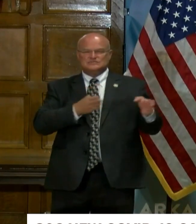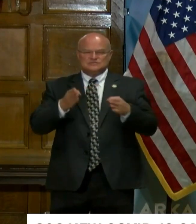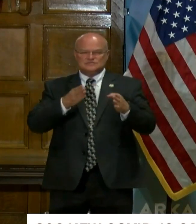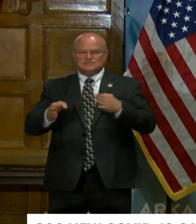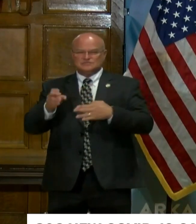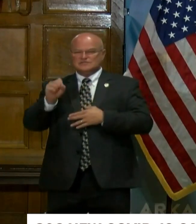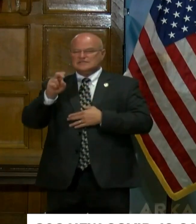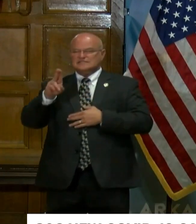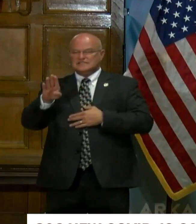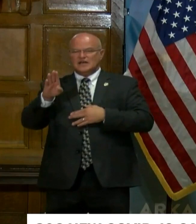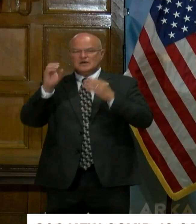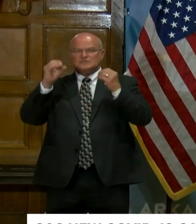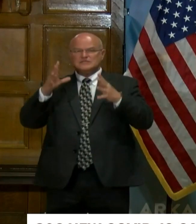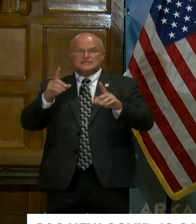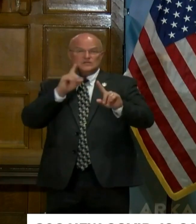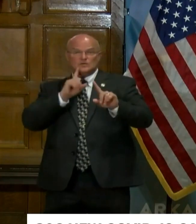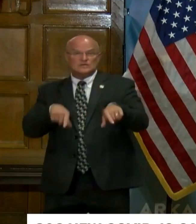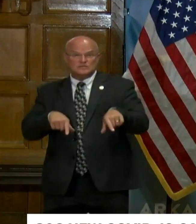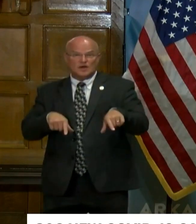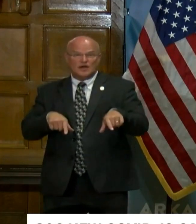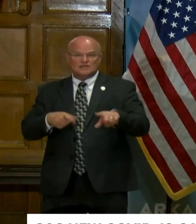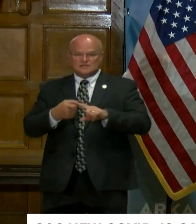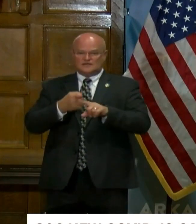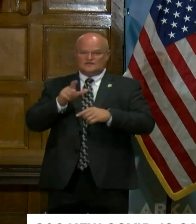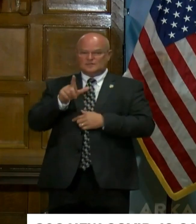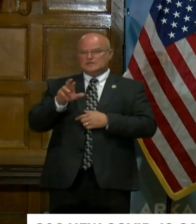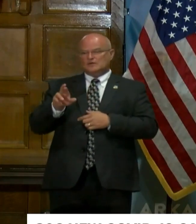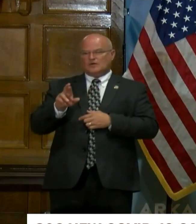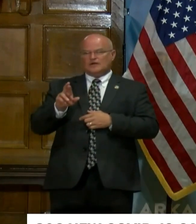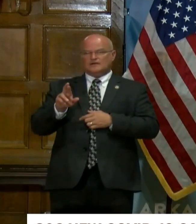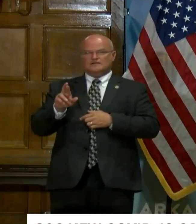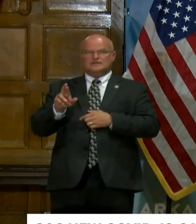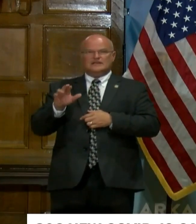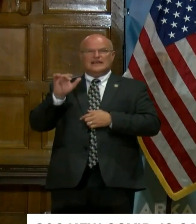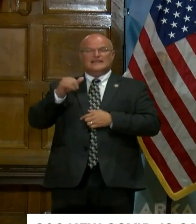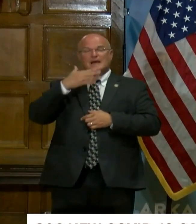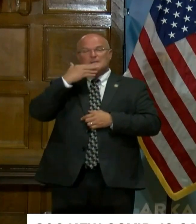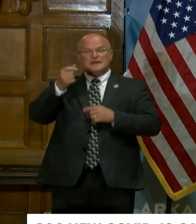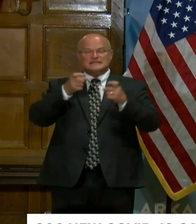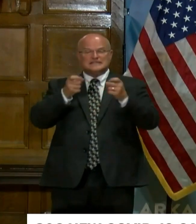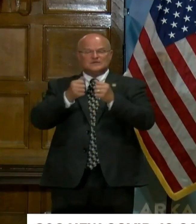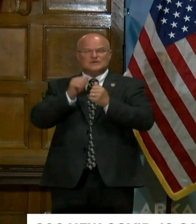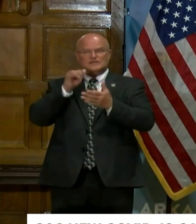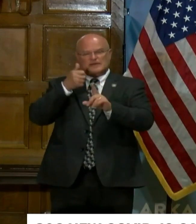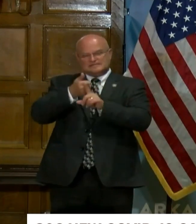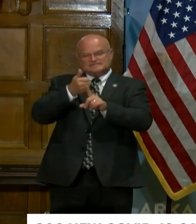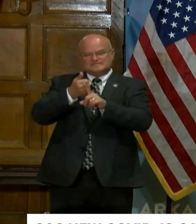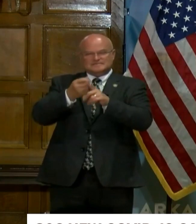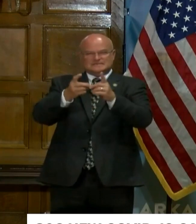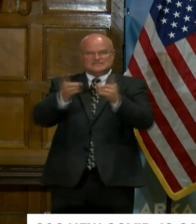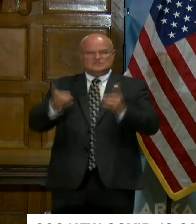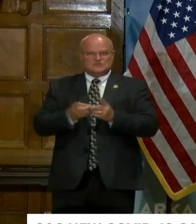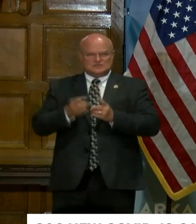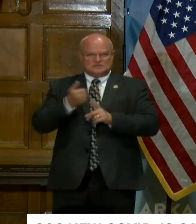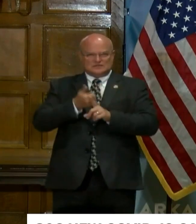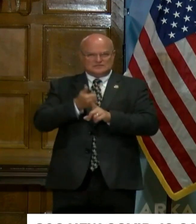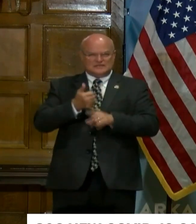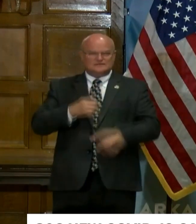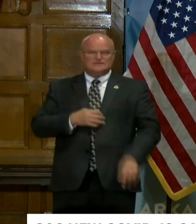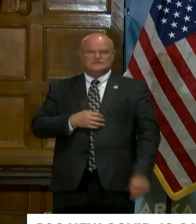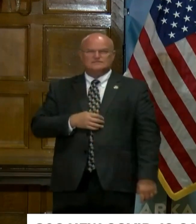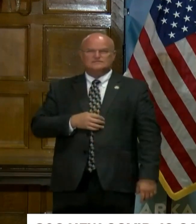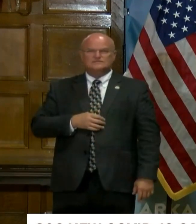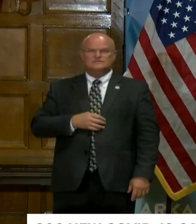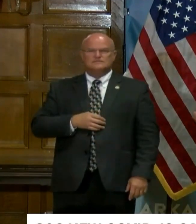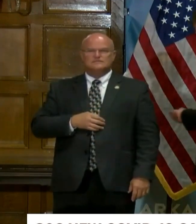organize a substitute teacher response from Little Rock. Those are best dealt with by the local administration. Yes,